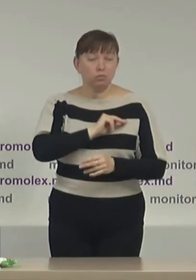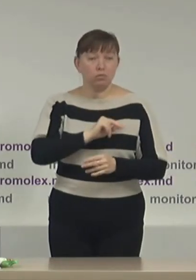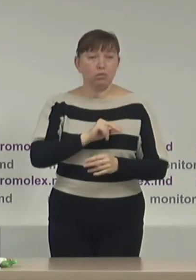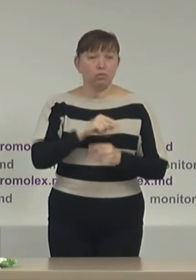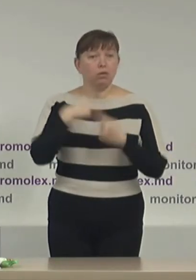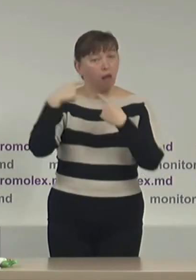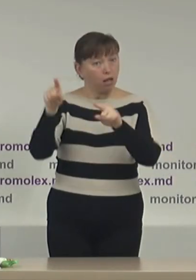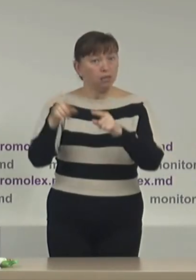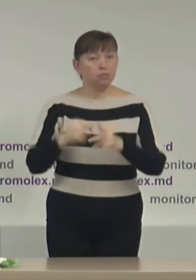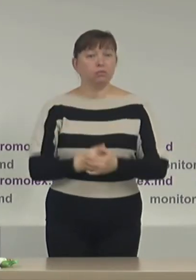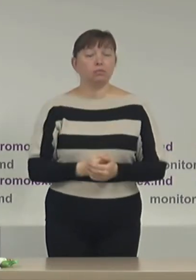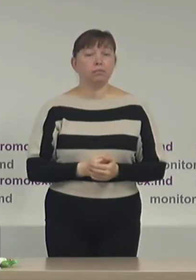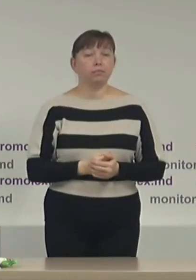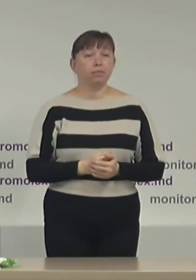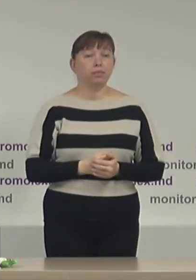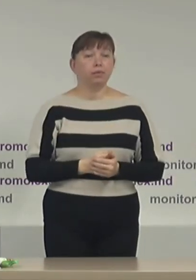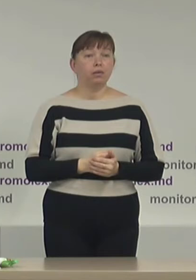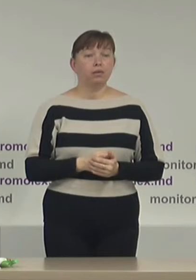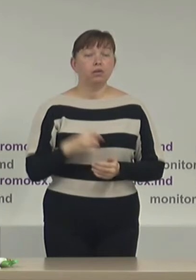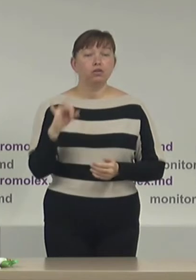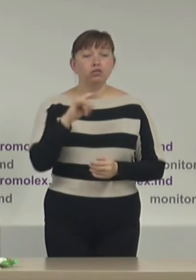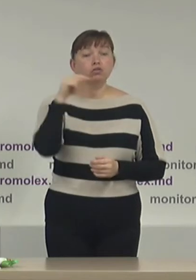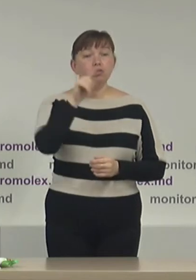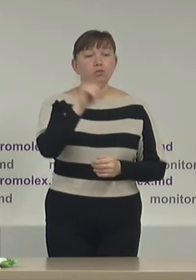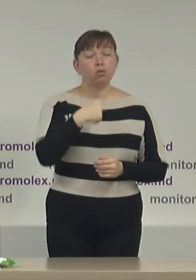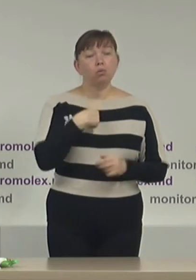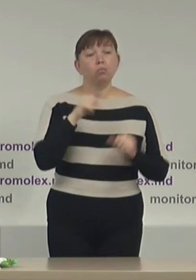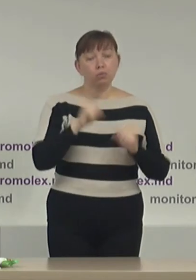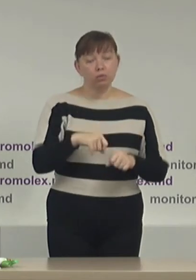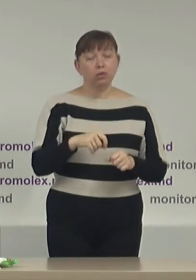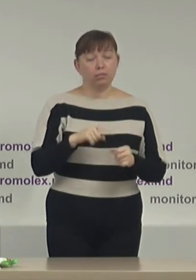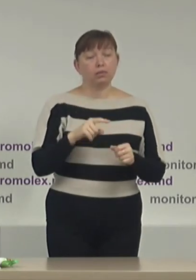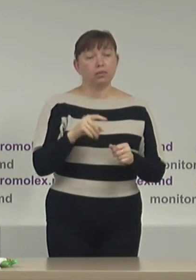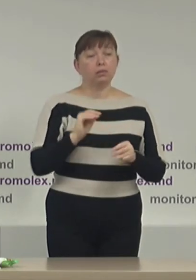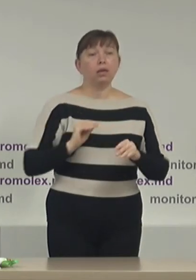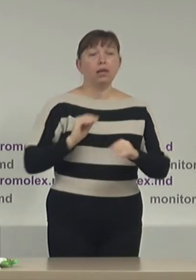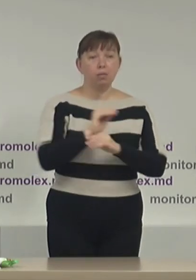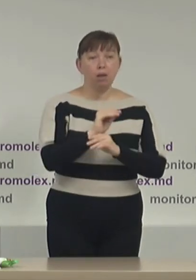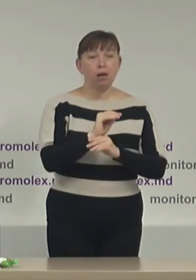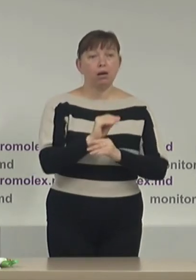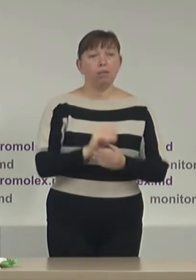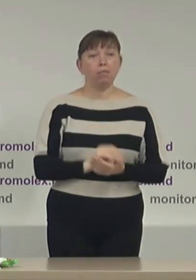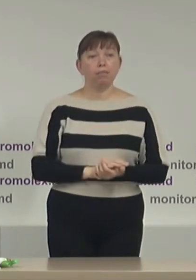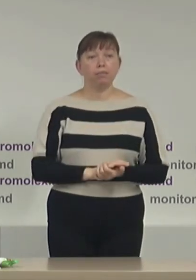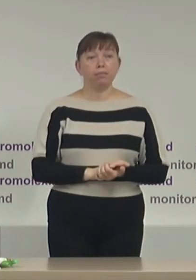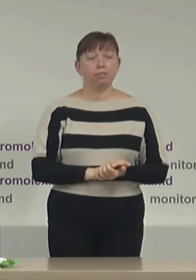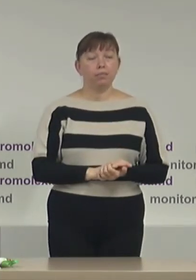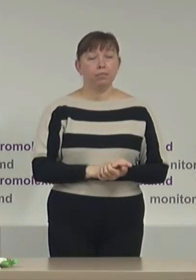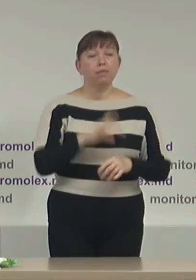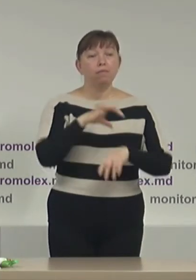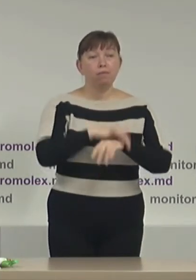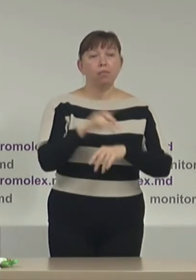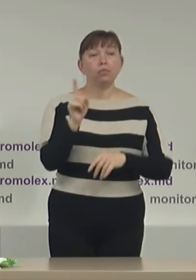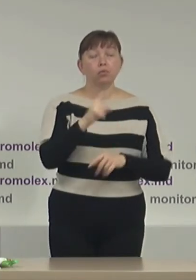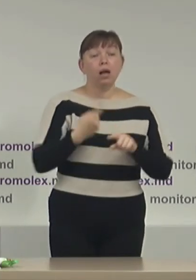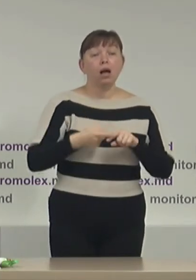176,000 public officials are impacted by this regulation, and